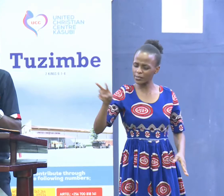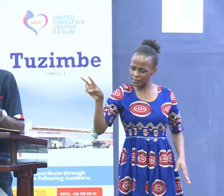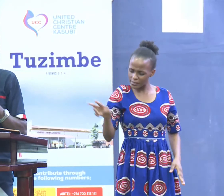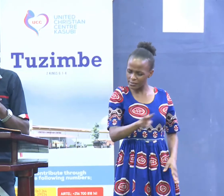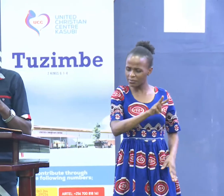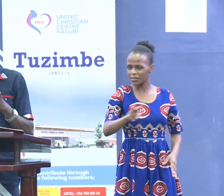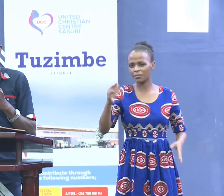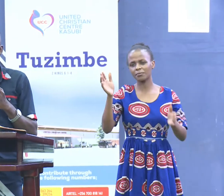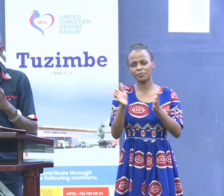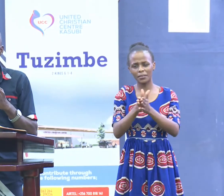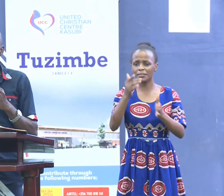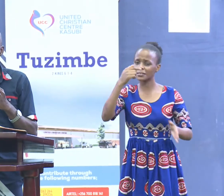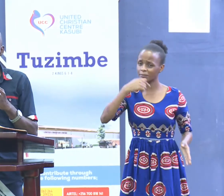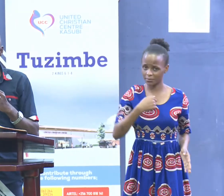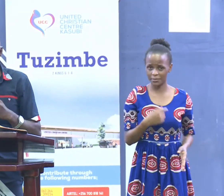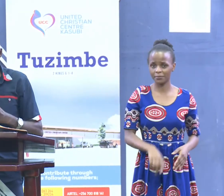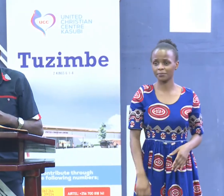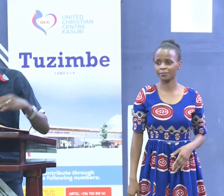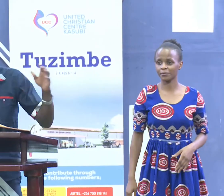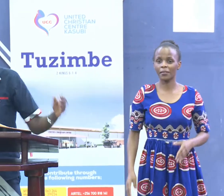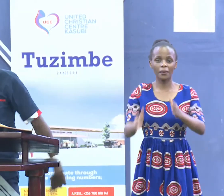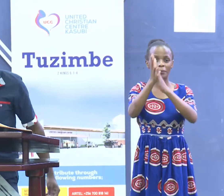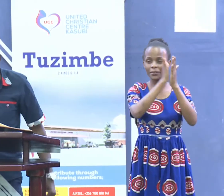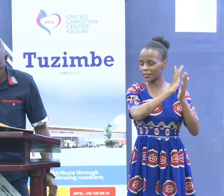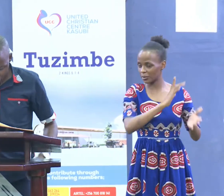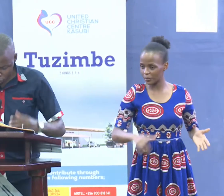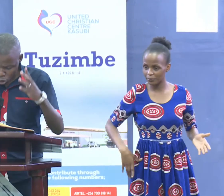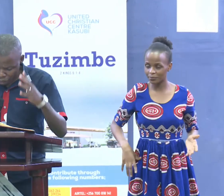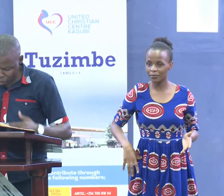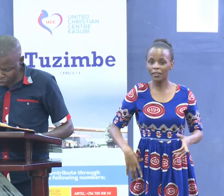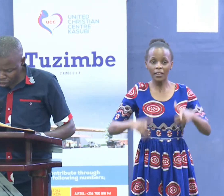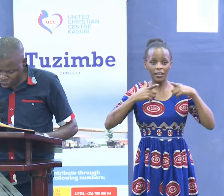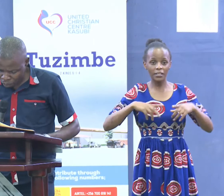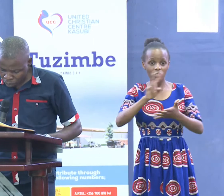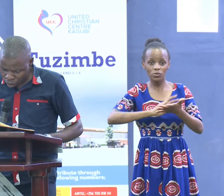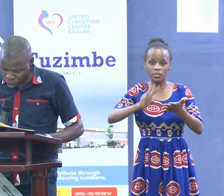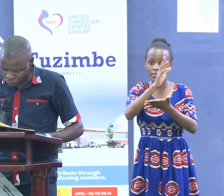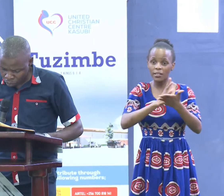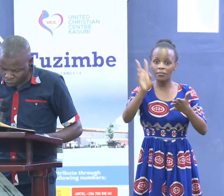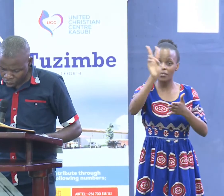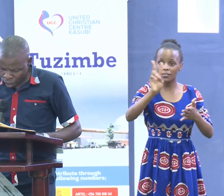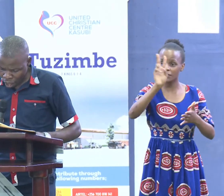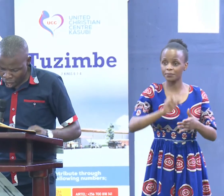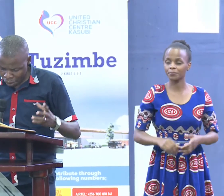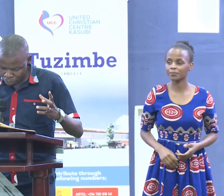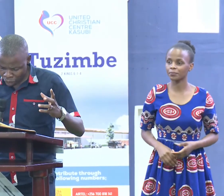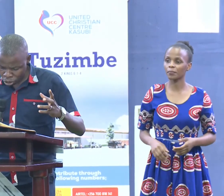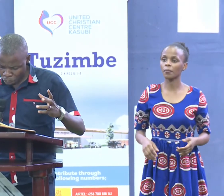was being prepared for you who is like me. Praise the Lord. Let us read some